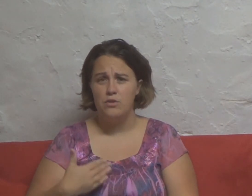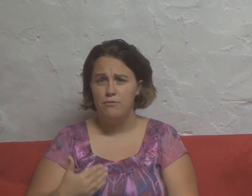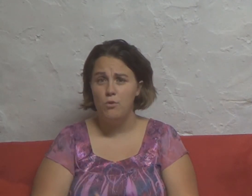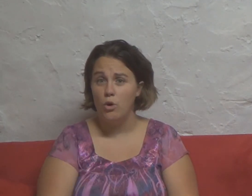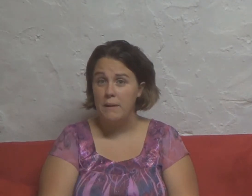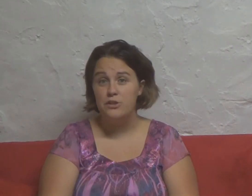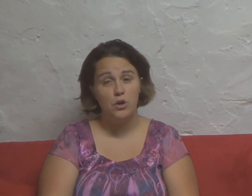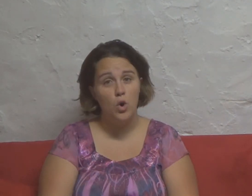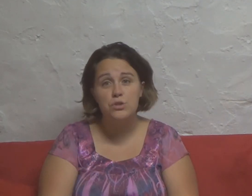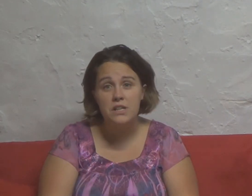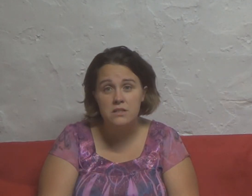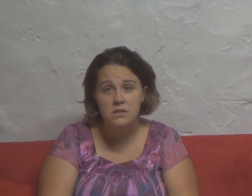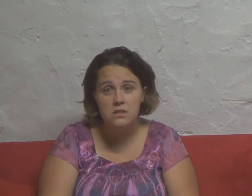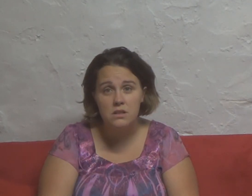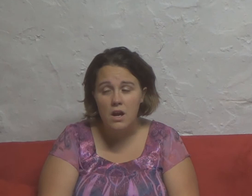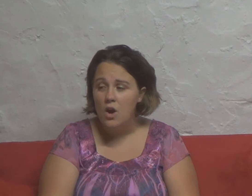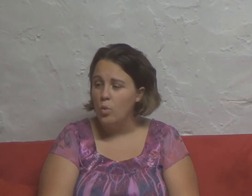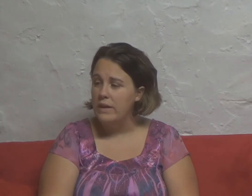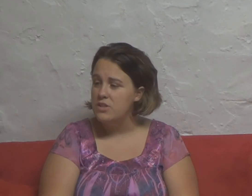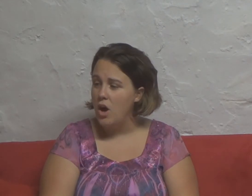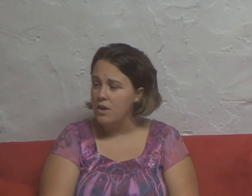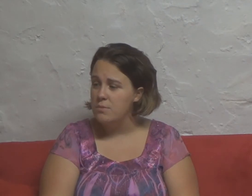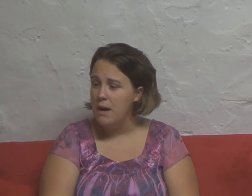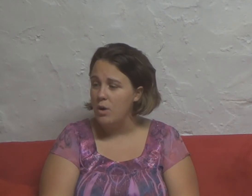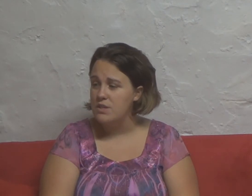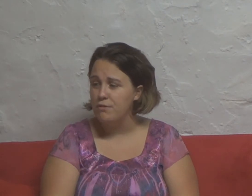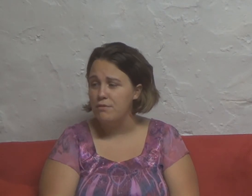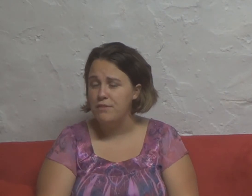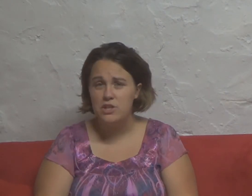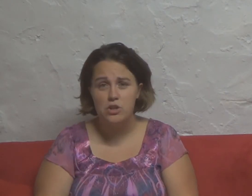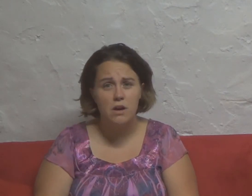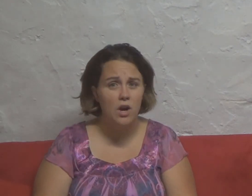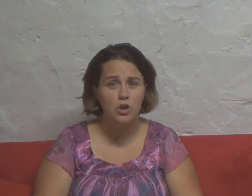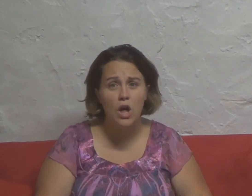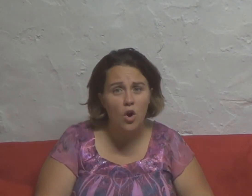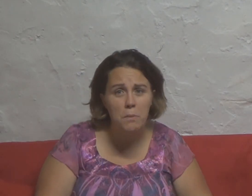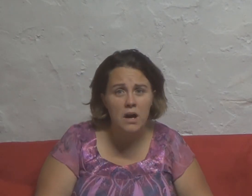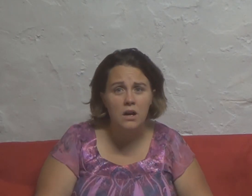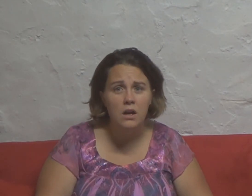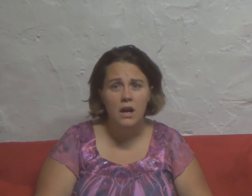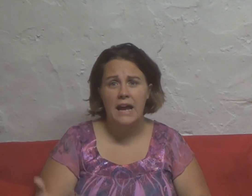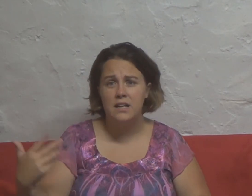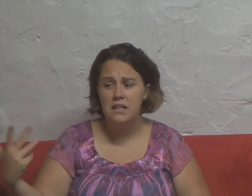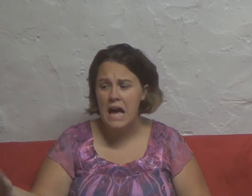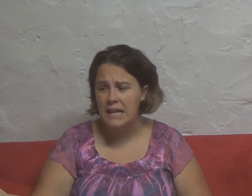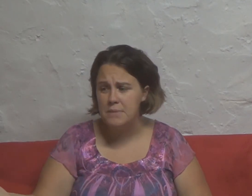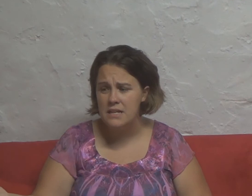the 4 major oceans. We talked about different features of our globe and